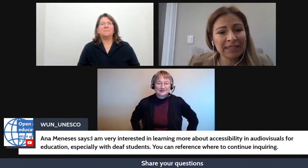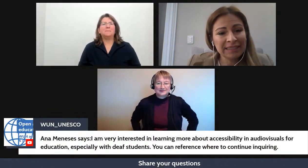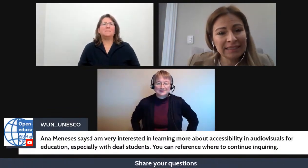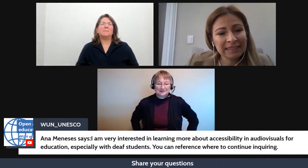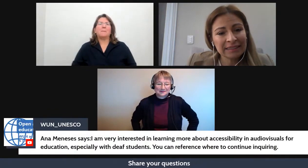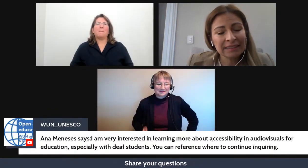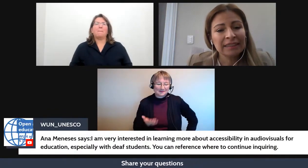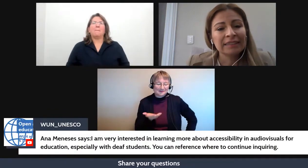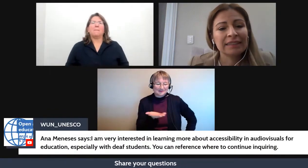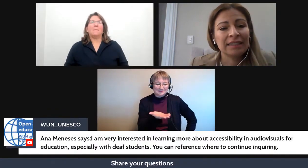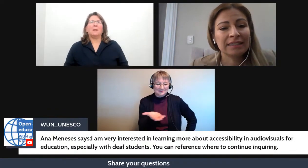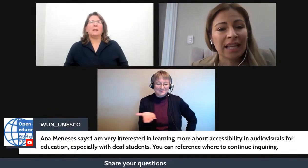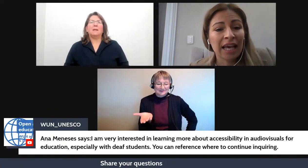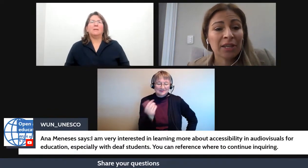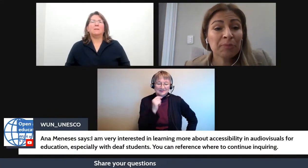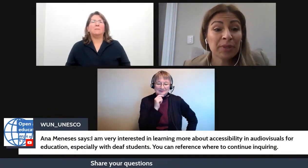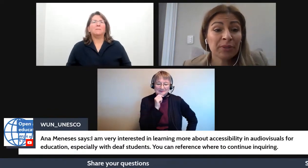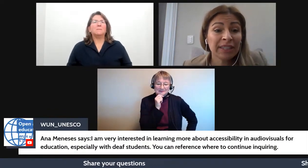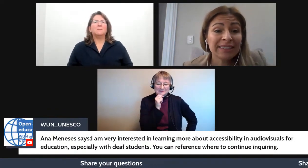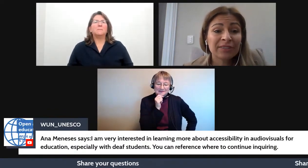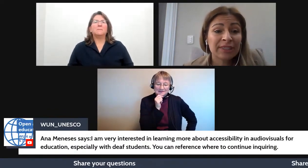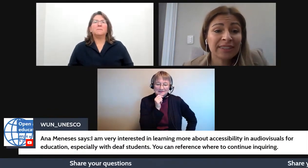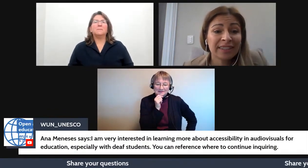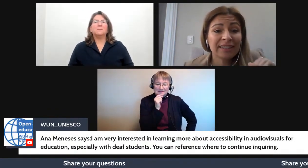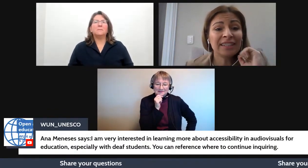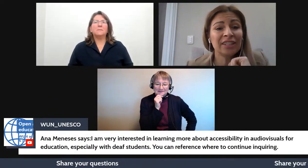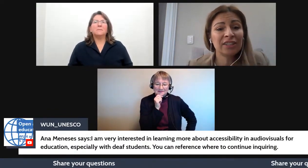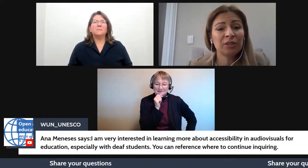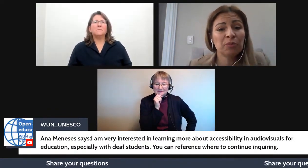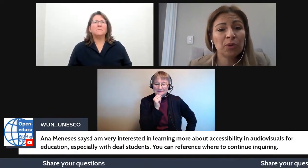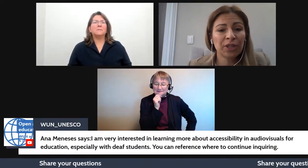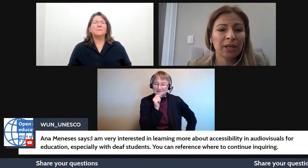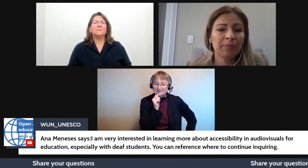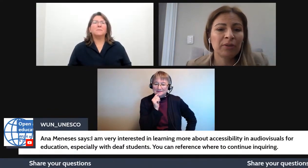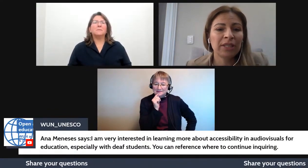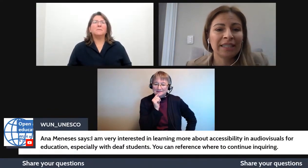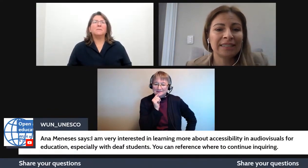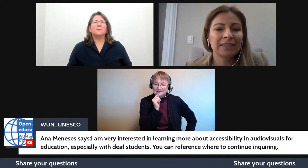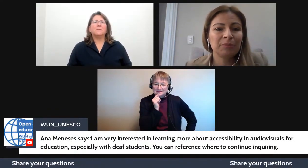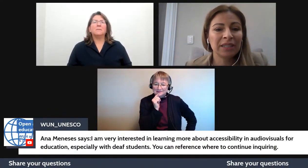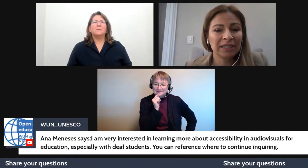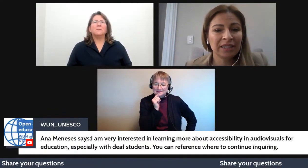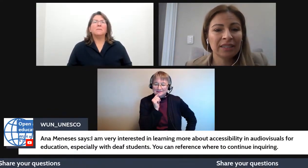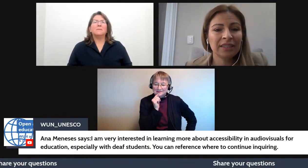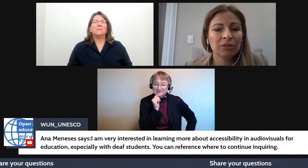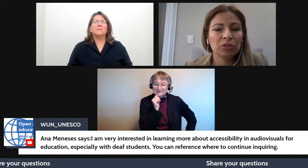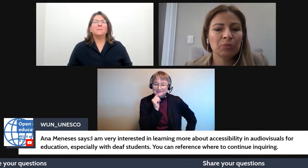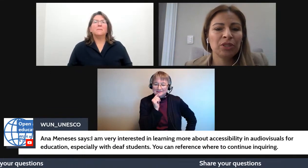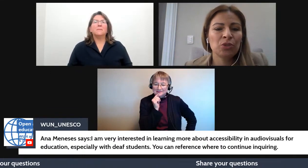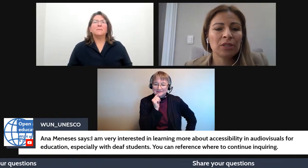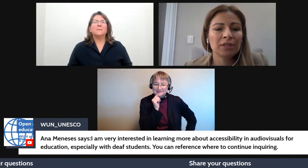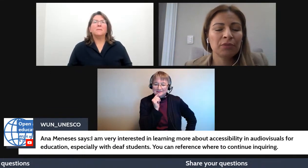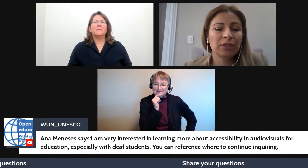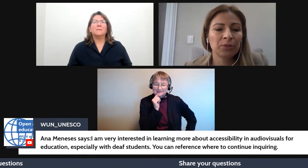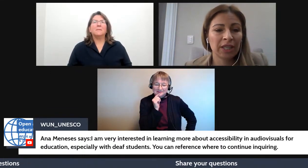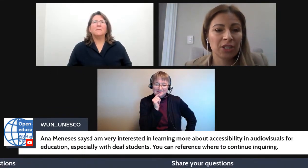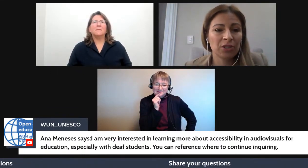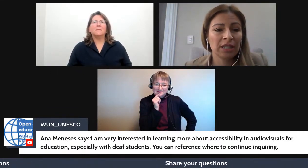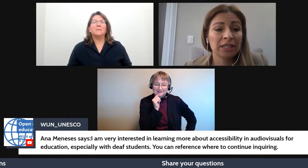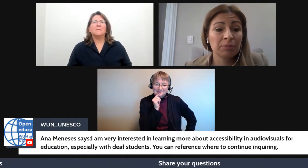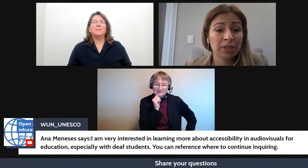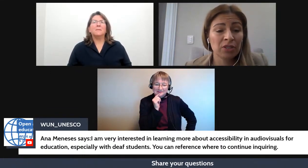And Ana Meneses says, I am very interested in learning more about accessibility in audiovisuals